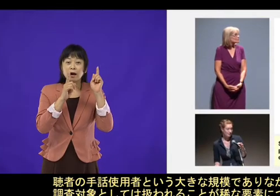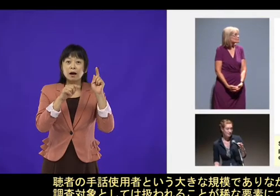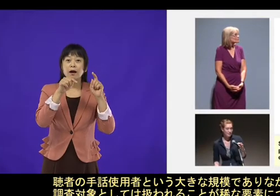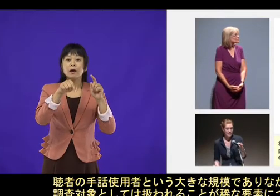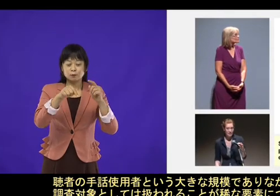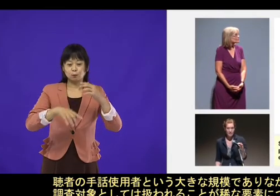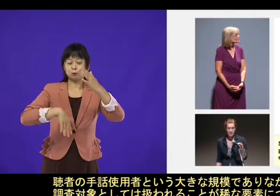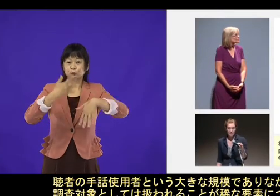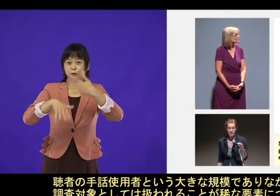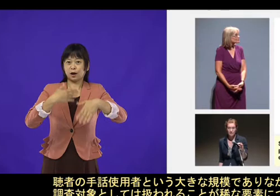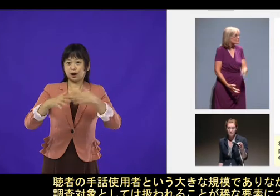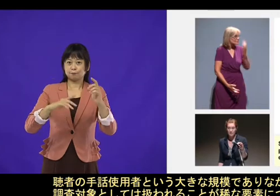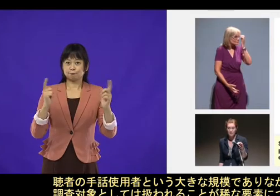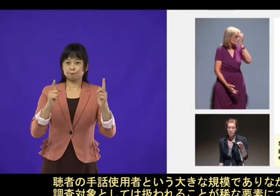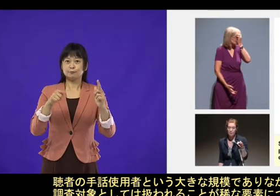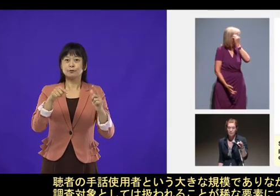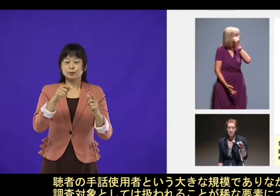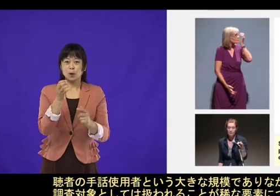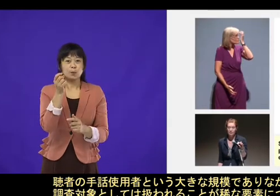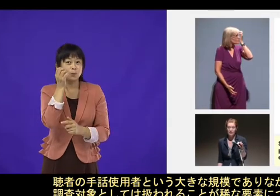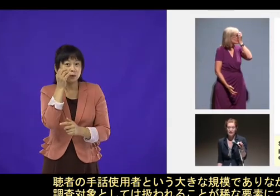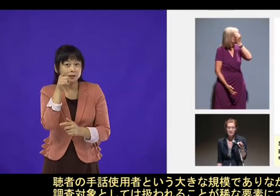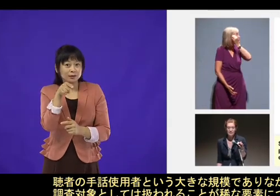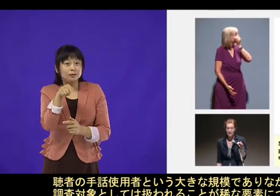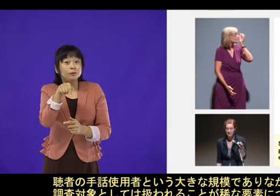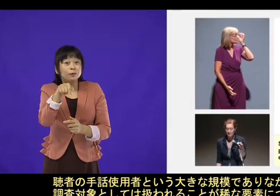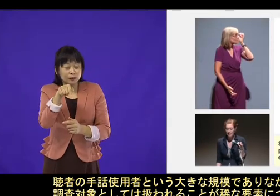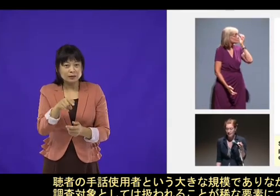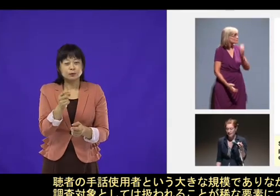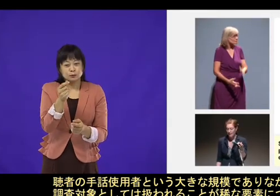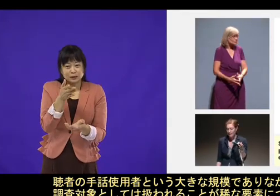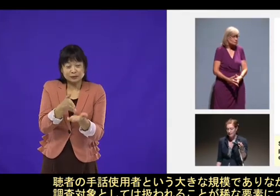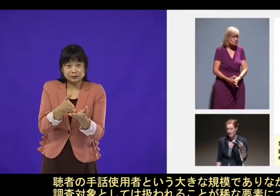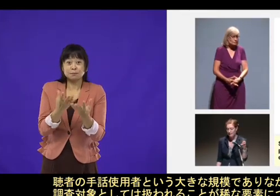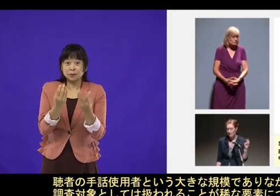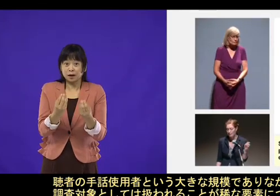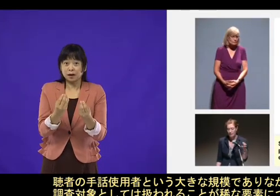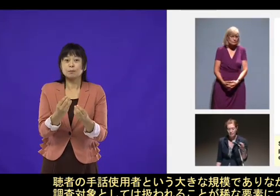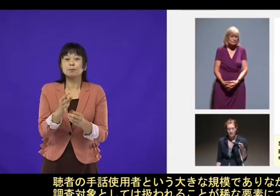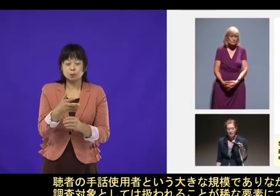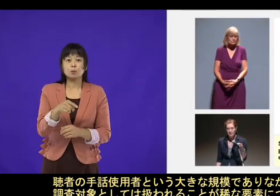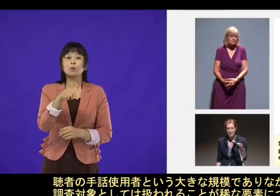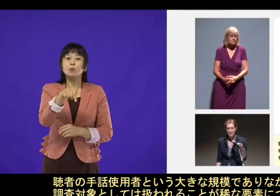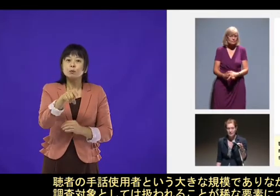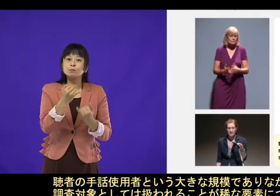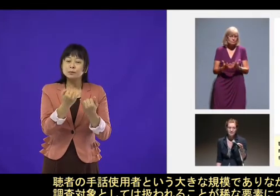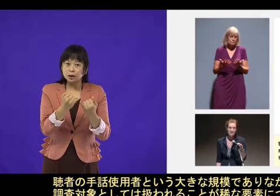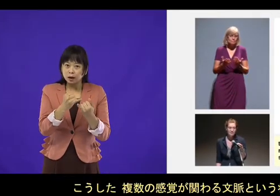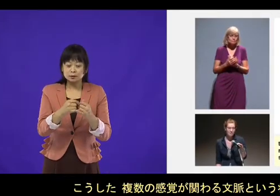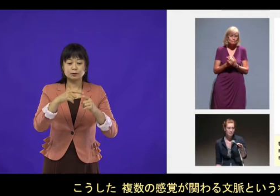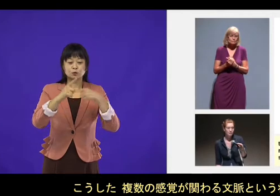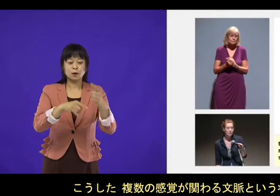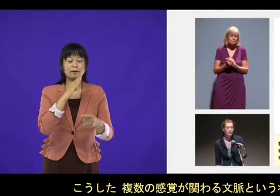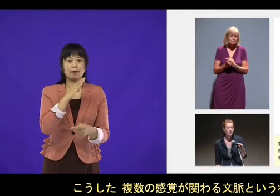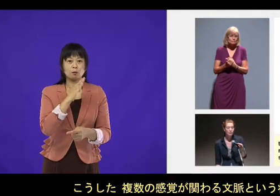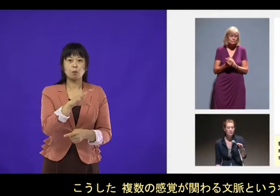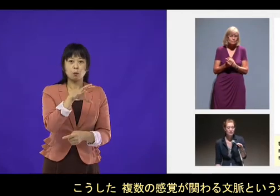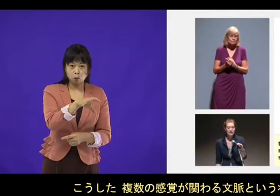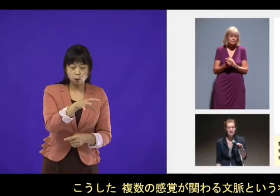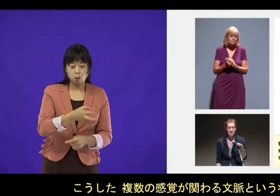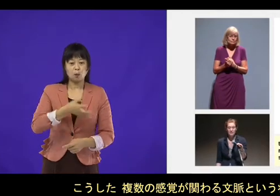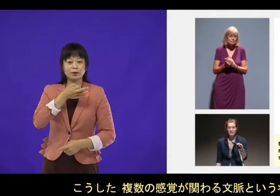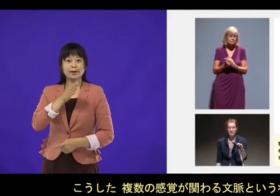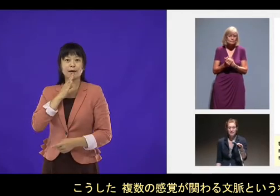So I've talked a little bit about, this vast portion of hearing signers, and I think we might expect that this sort of